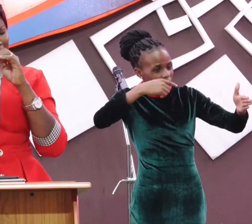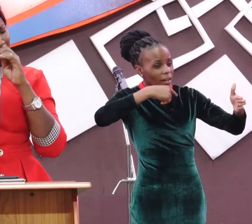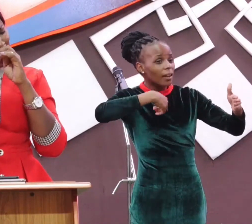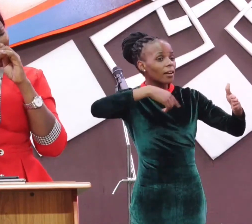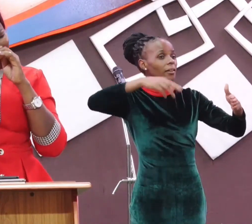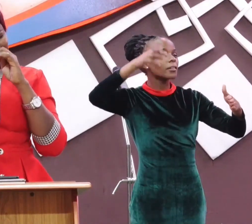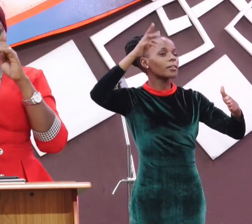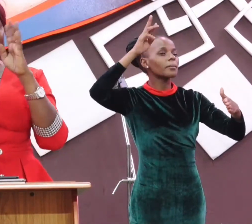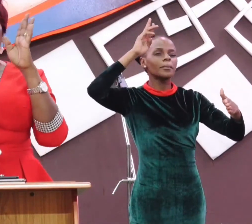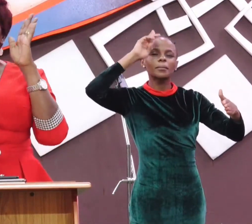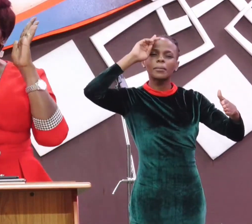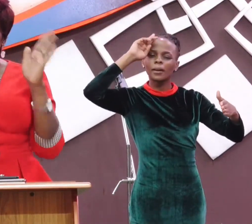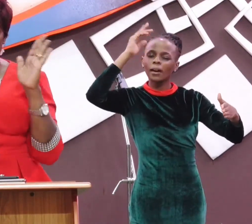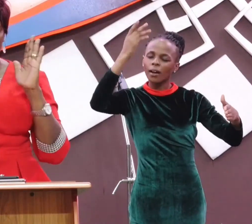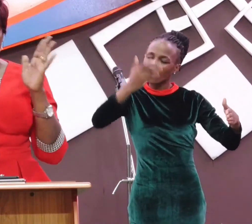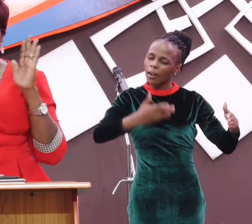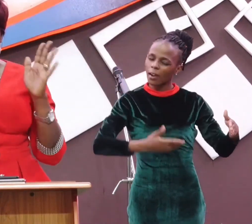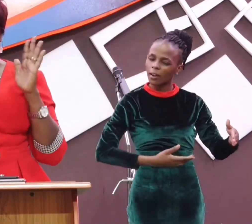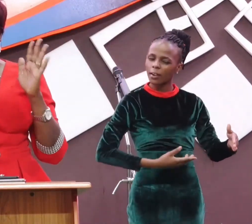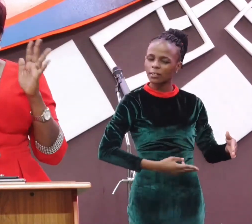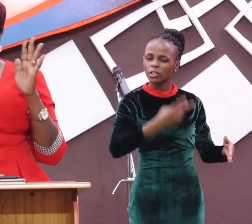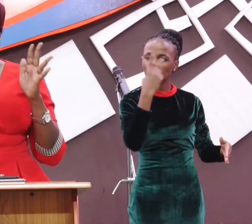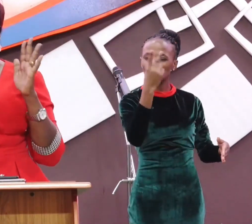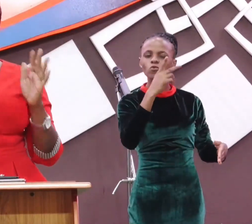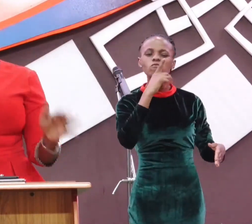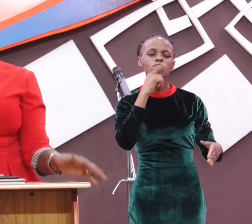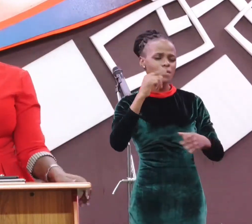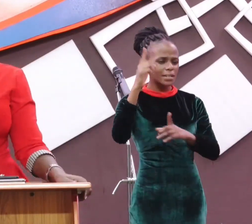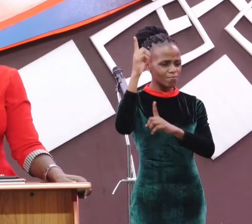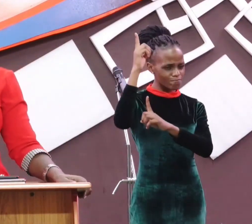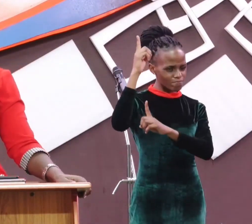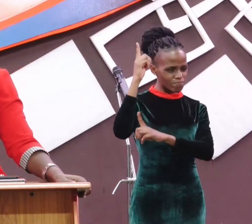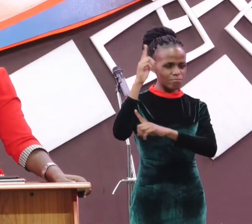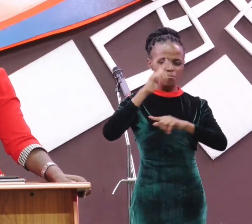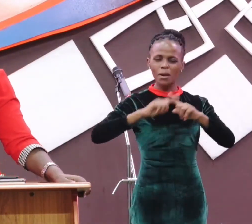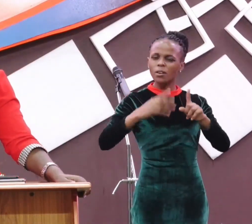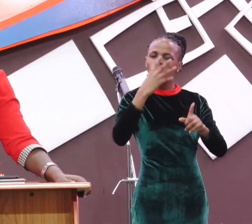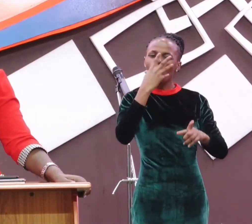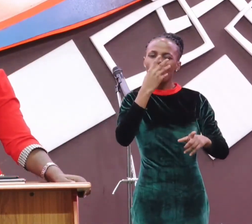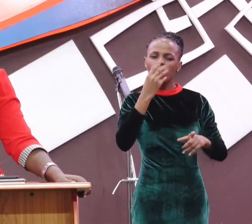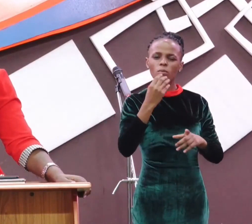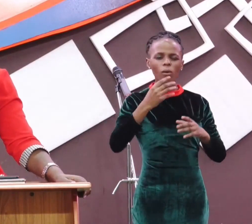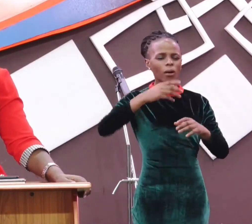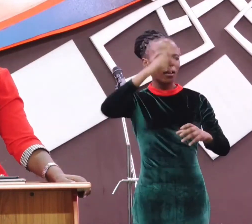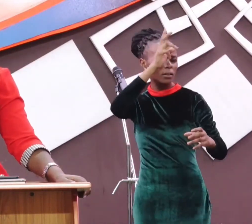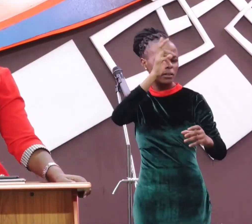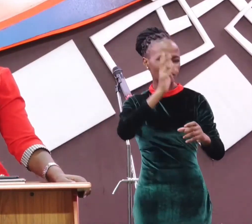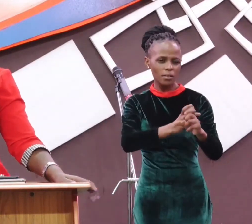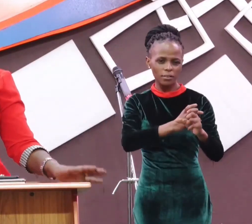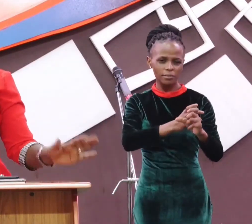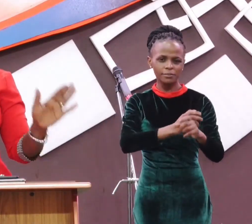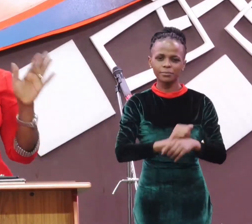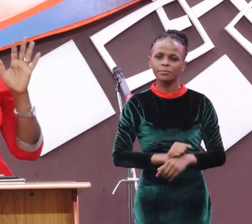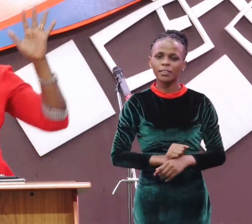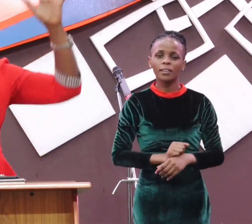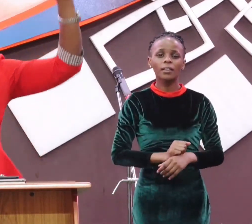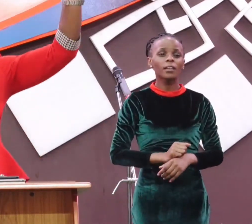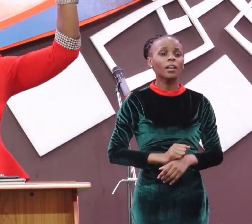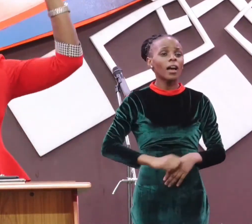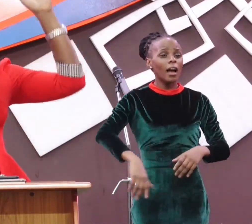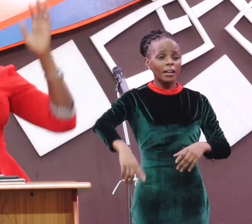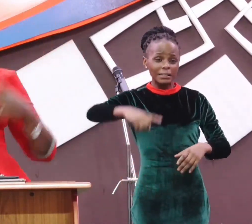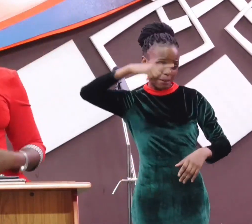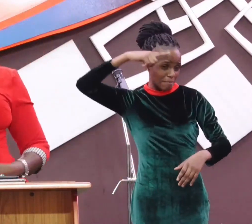nga babiri naye nga abasajja bali bakambu. I remember one gate, it had 2 soldiers, 2 gentlemen, but they were so tough. Nga